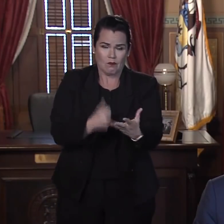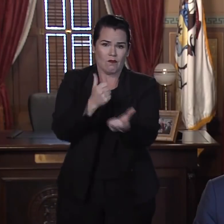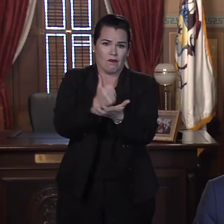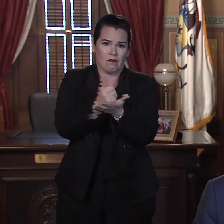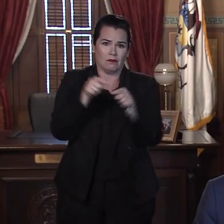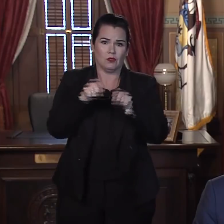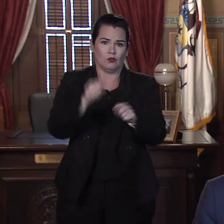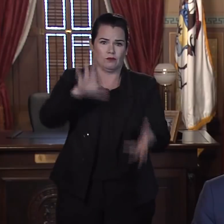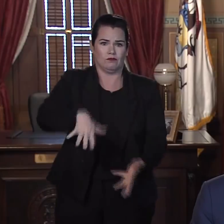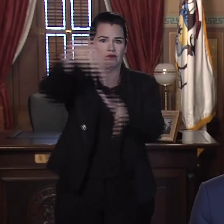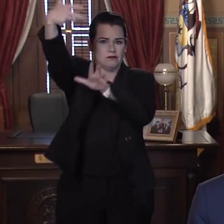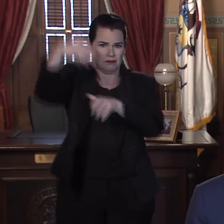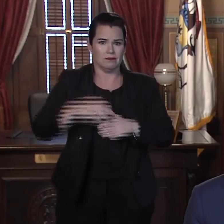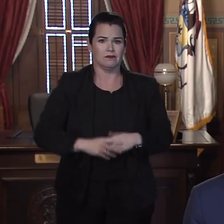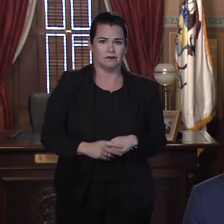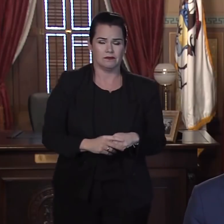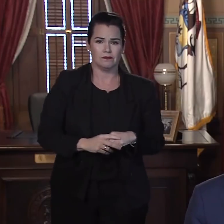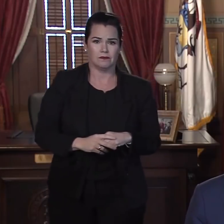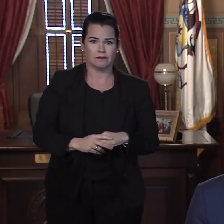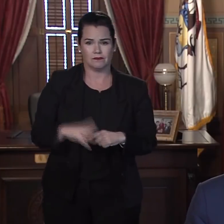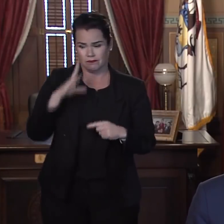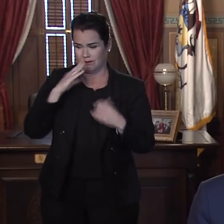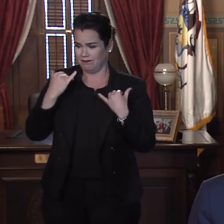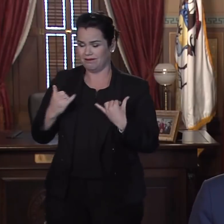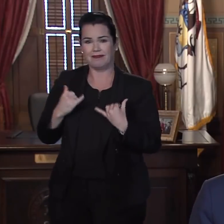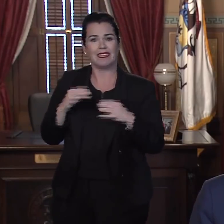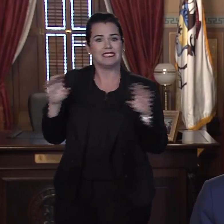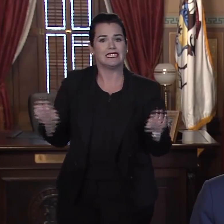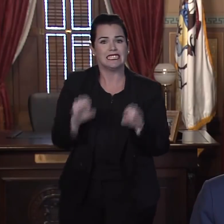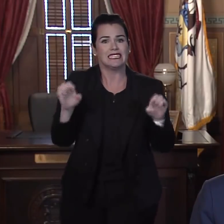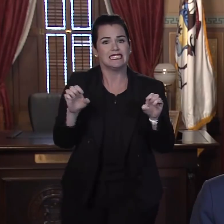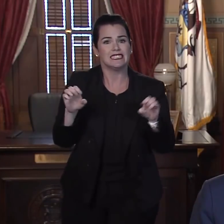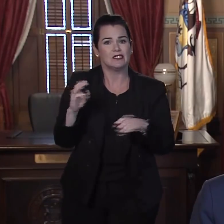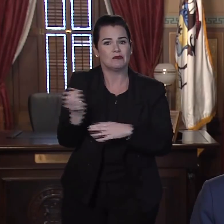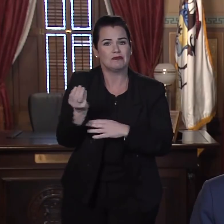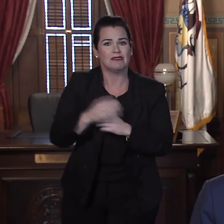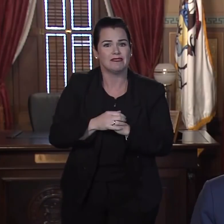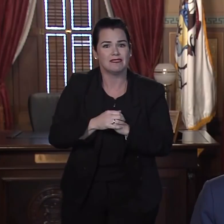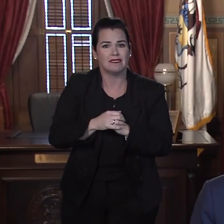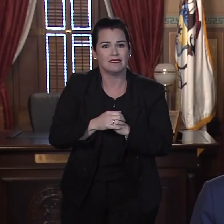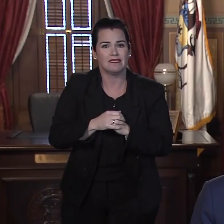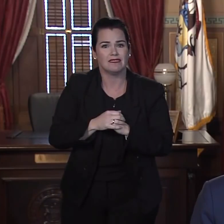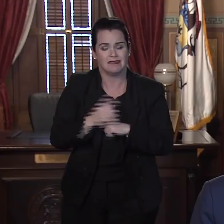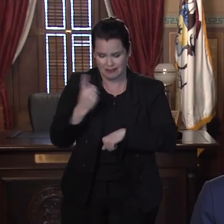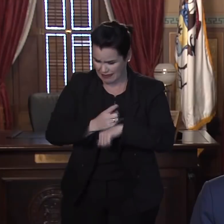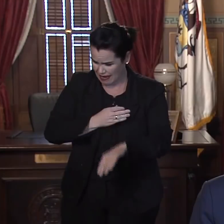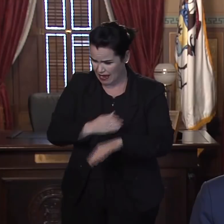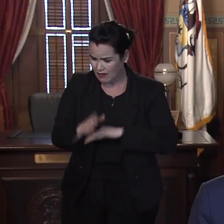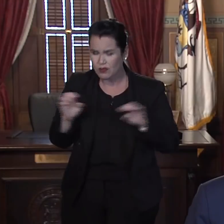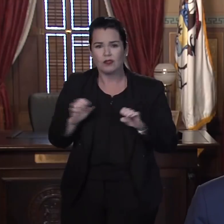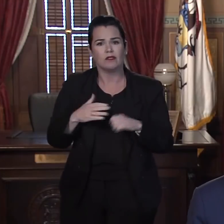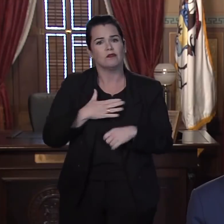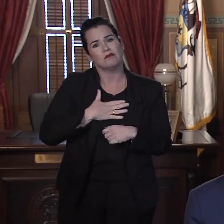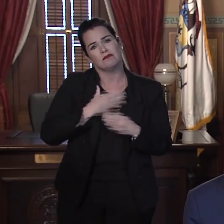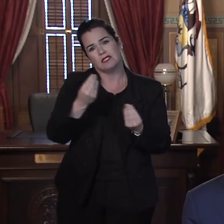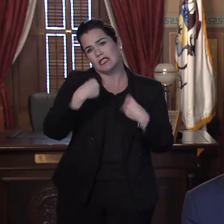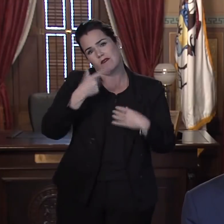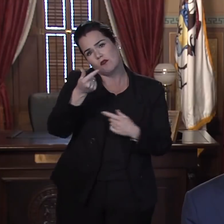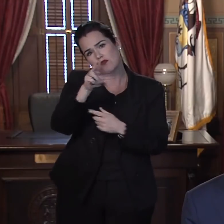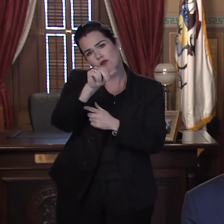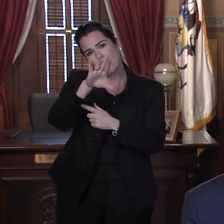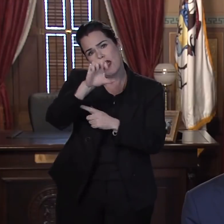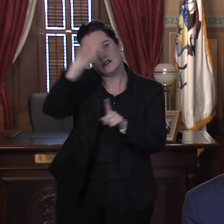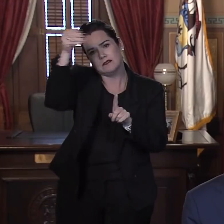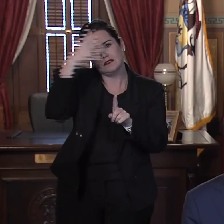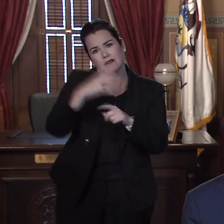during this crisis. On this Easter Monday, we ask for your grace and patience as we work to get benefits to those in